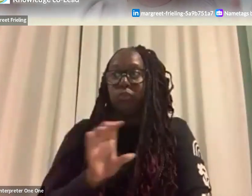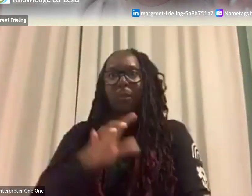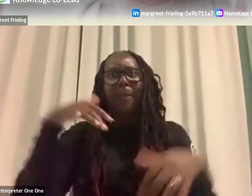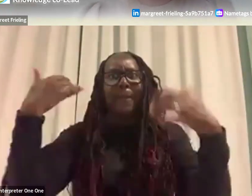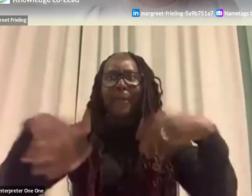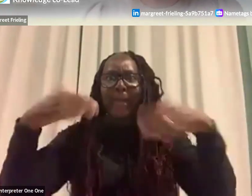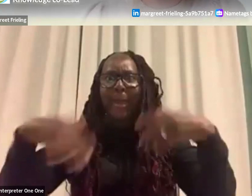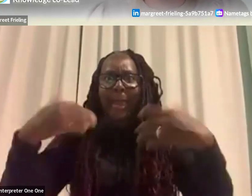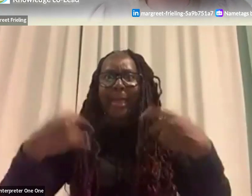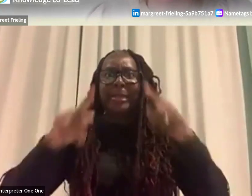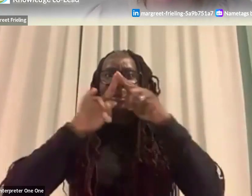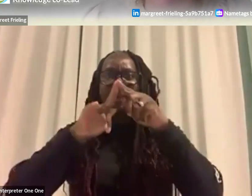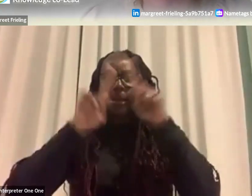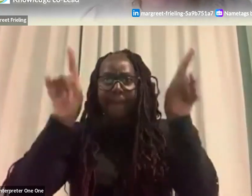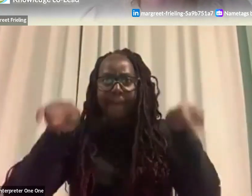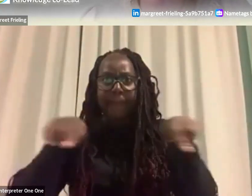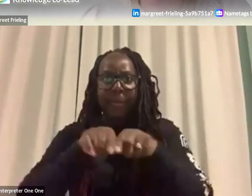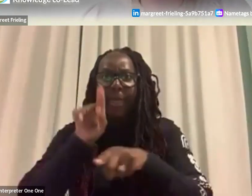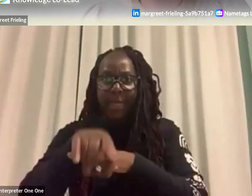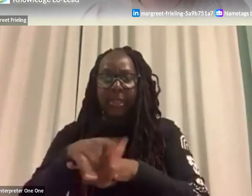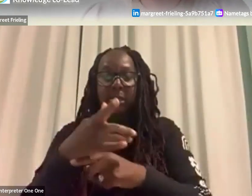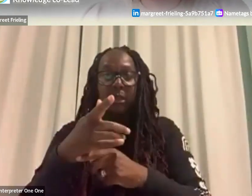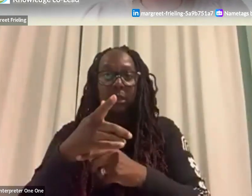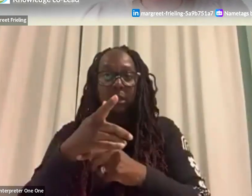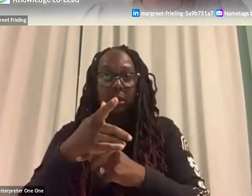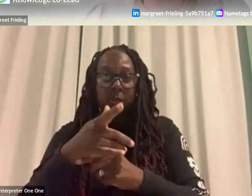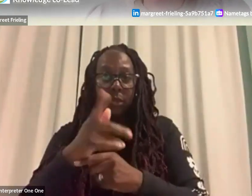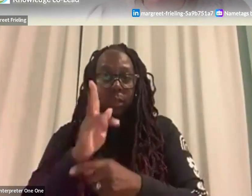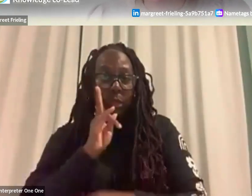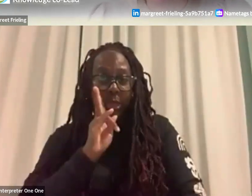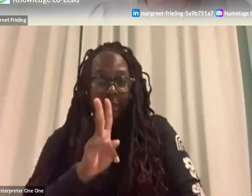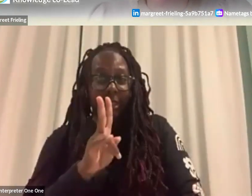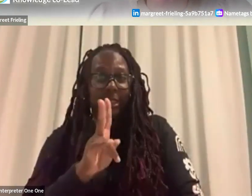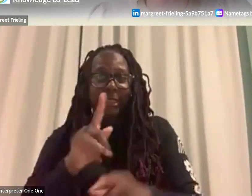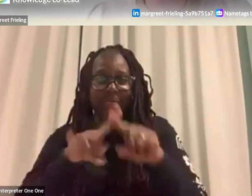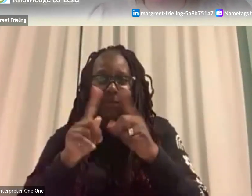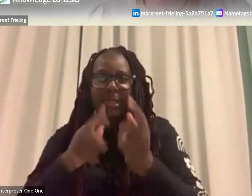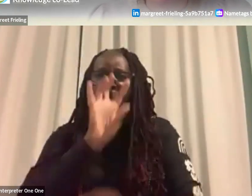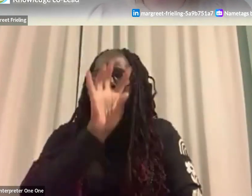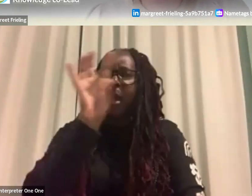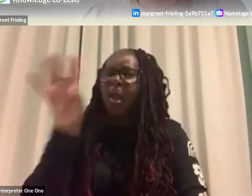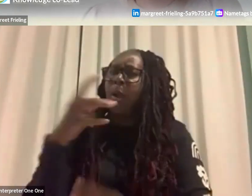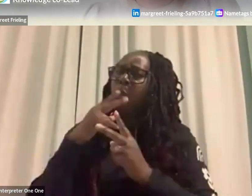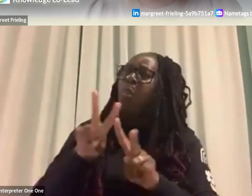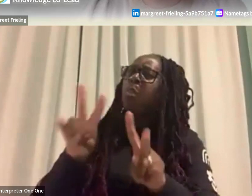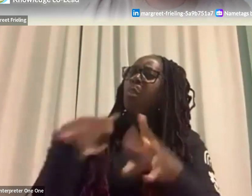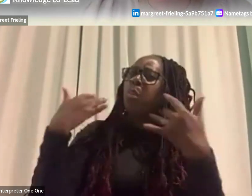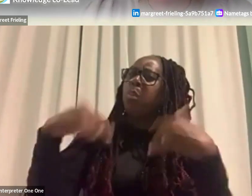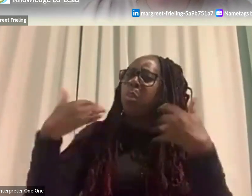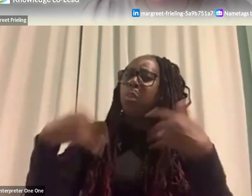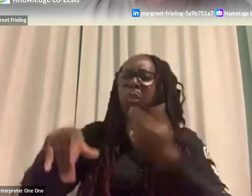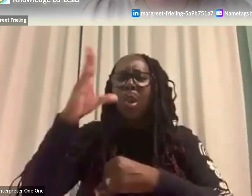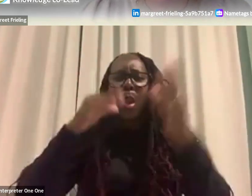of all of the different hubs that are popping up in places around the world, which is just so inspiring and so much to learn from them in terms